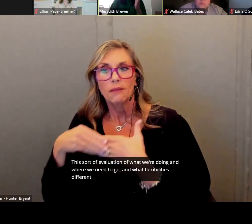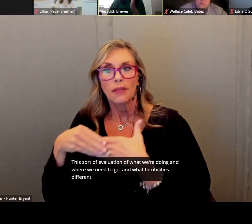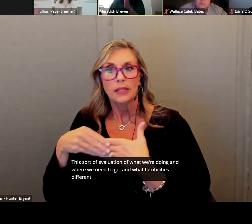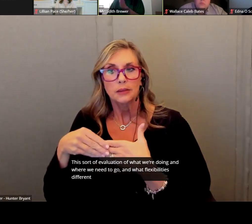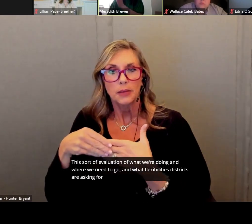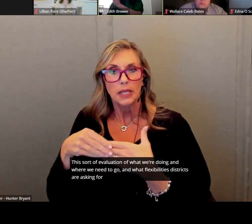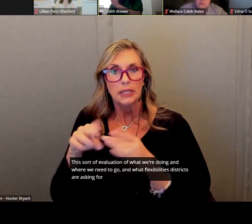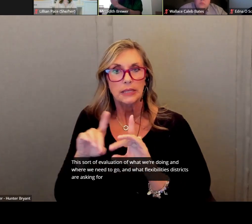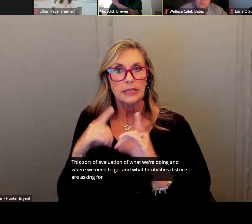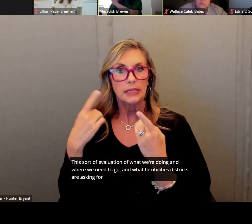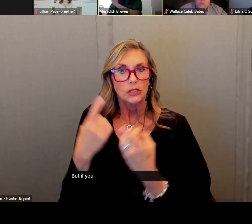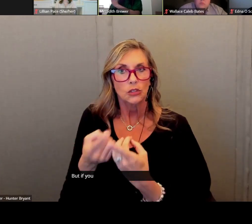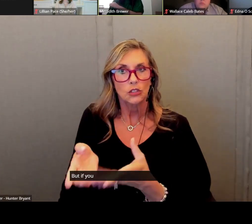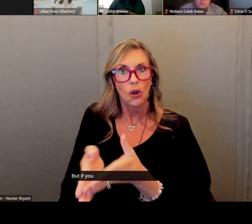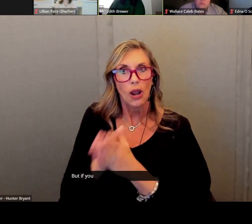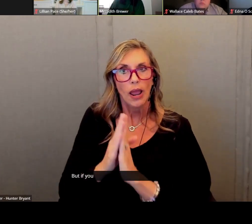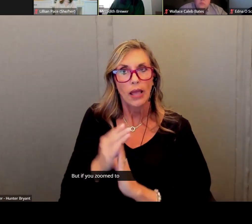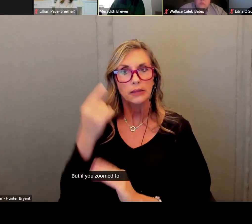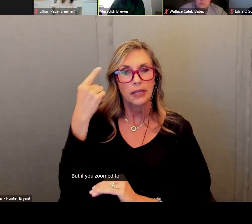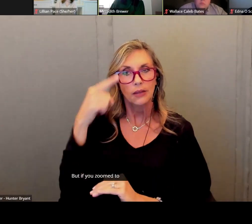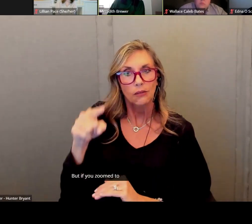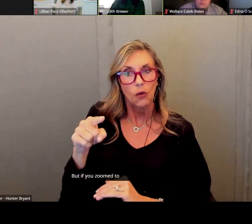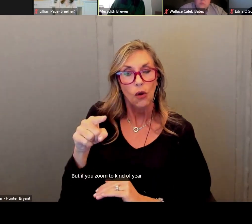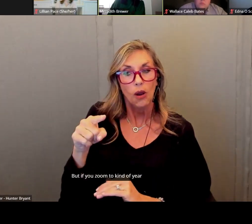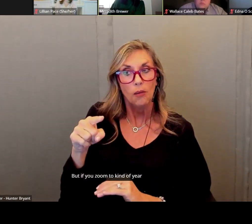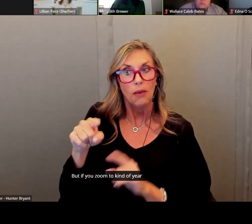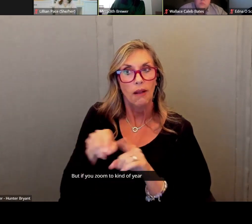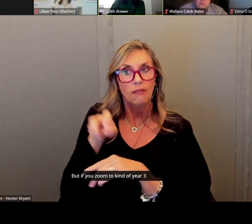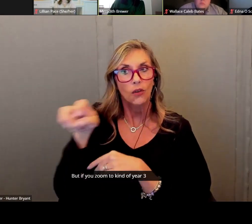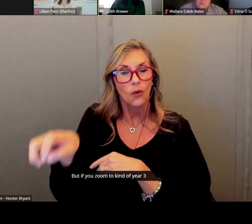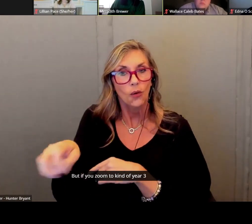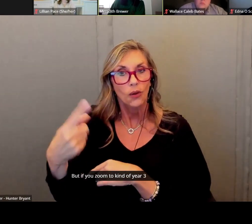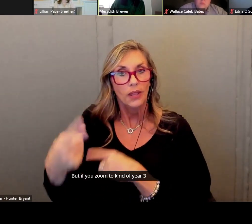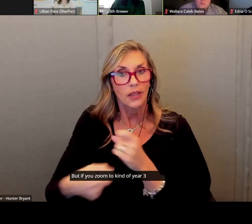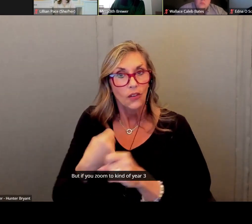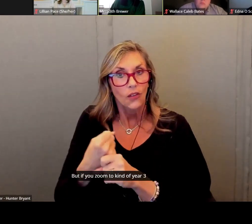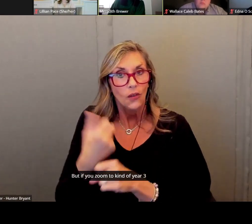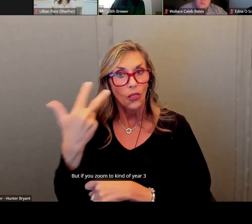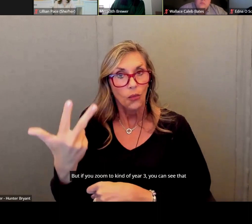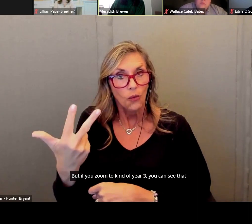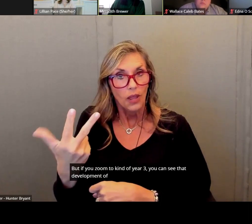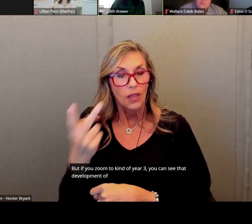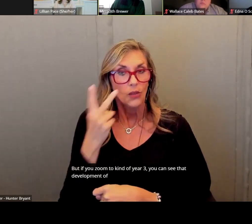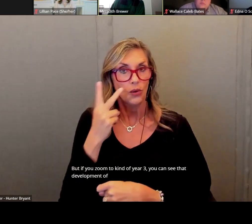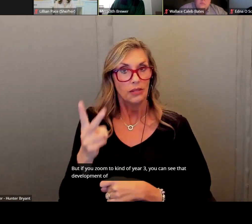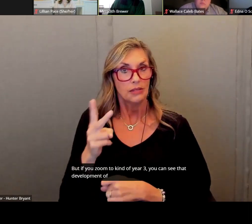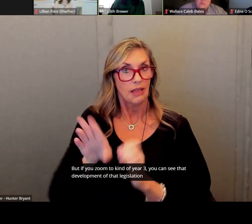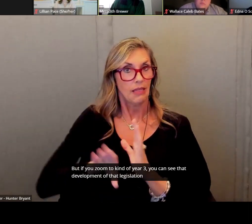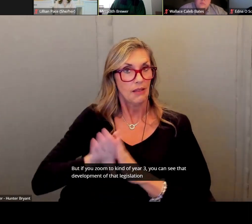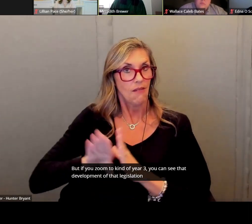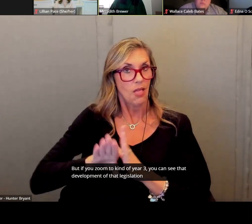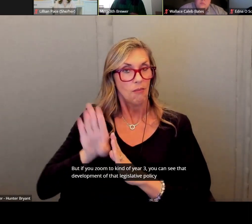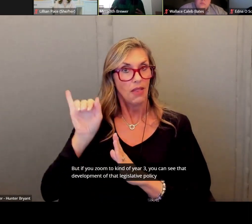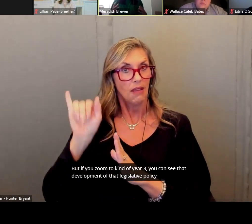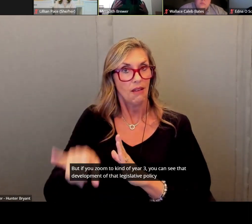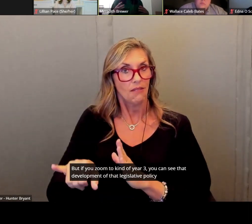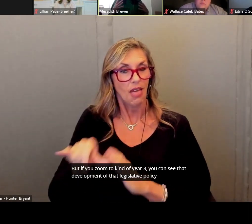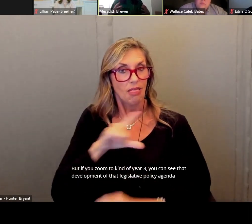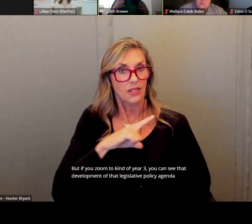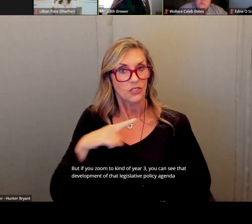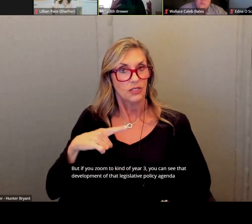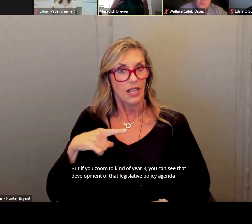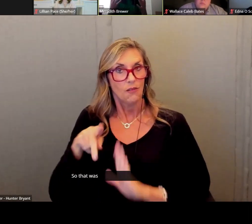But if you zoom to kind of year 3, you can see that development of that legislative policy agenda. So that would sort of